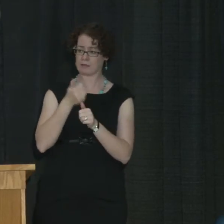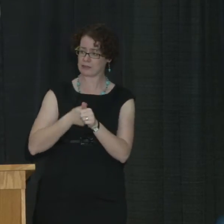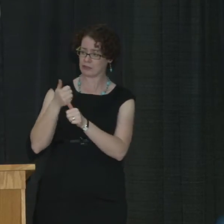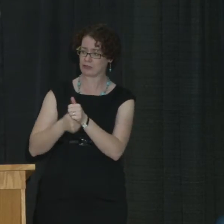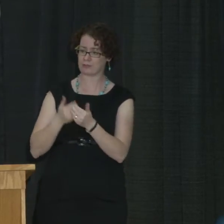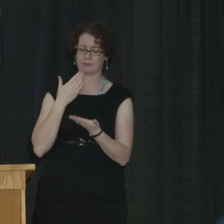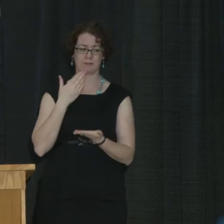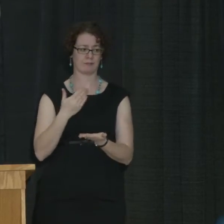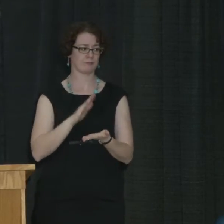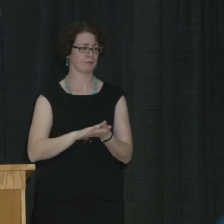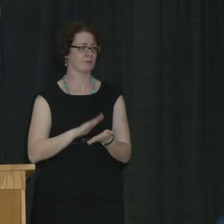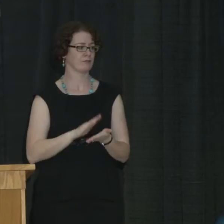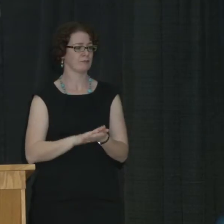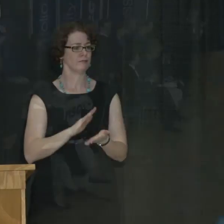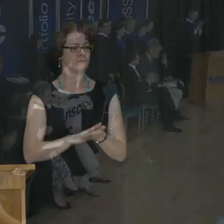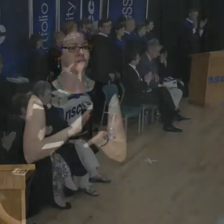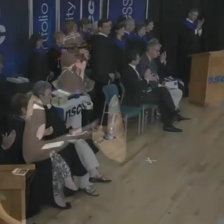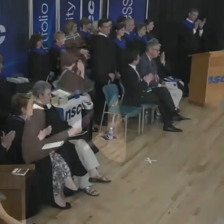colleagues.